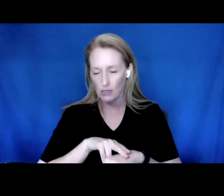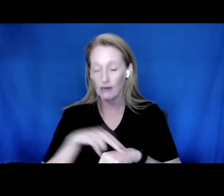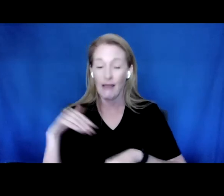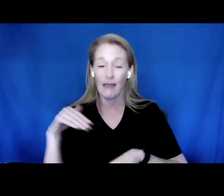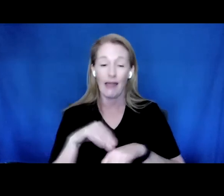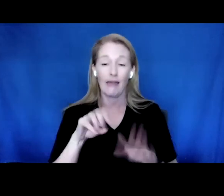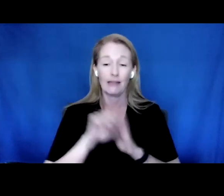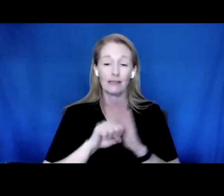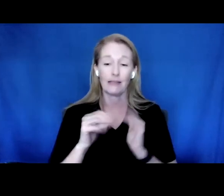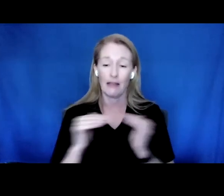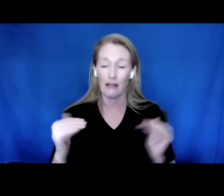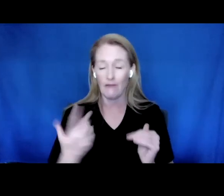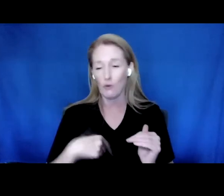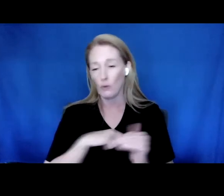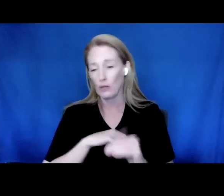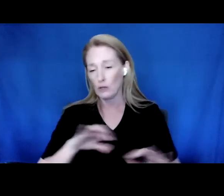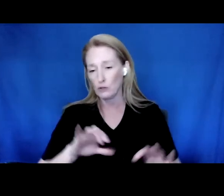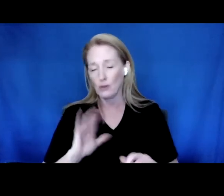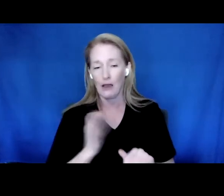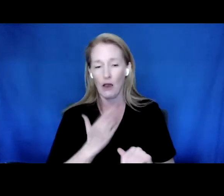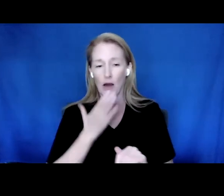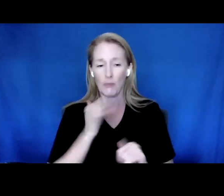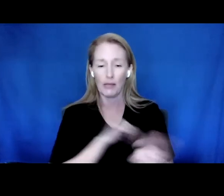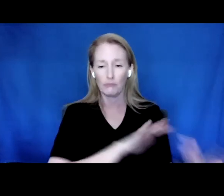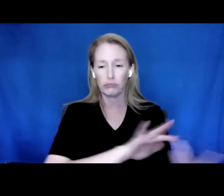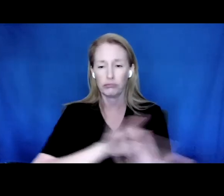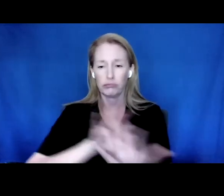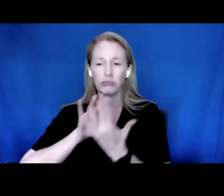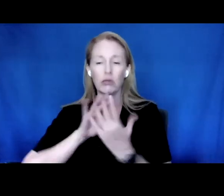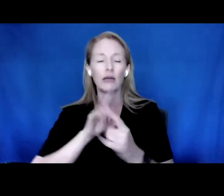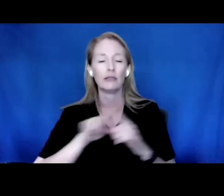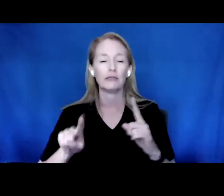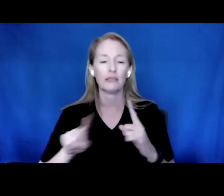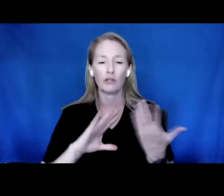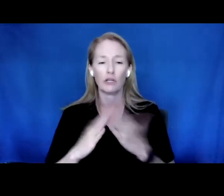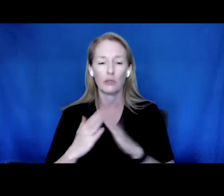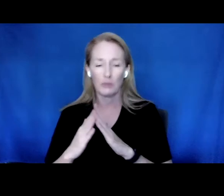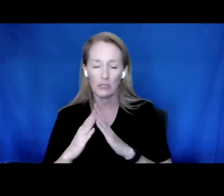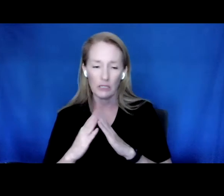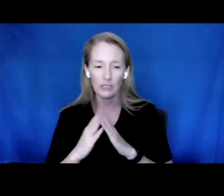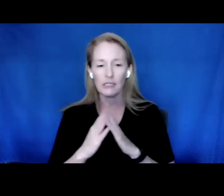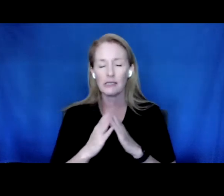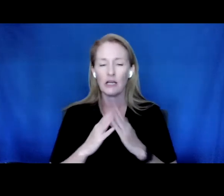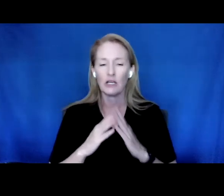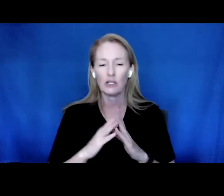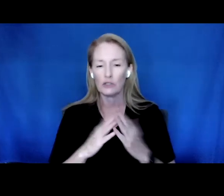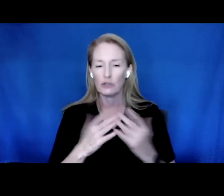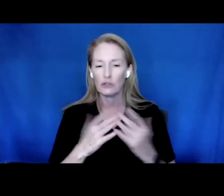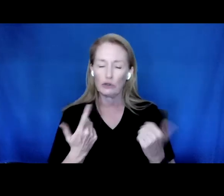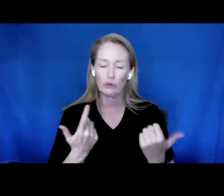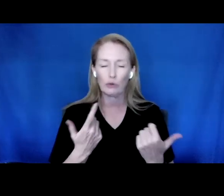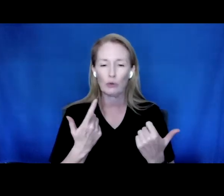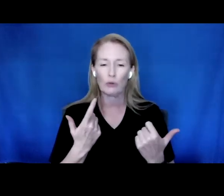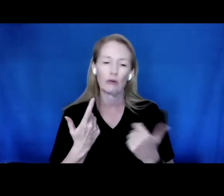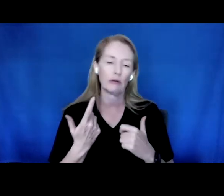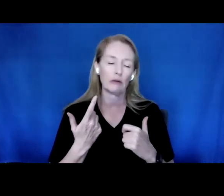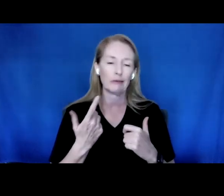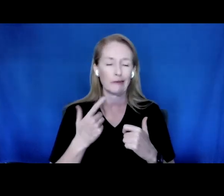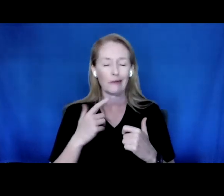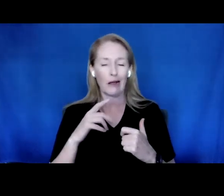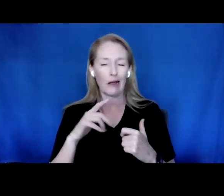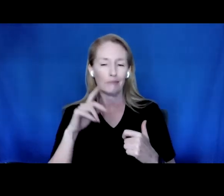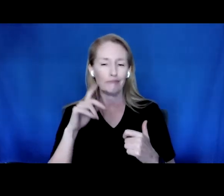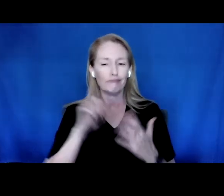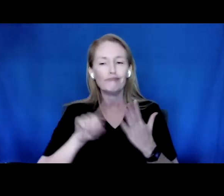best to reaching out to communities to work on innovative approaches to improving maternal health. So I can speak to that